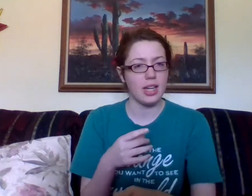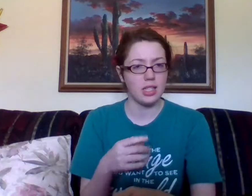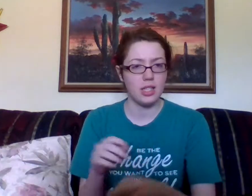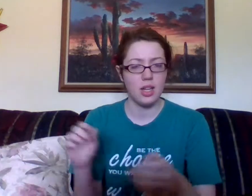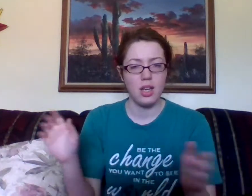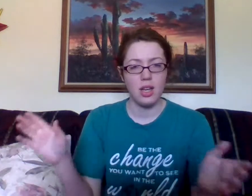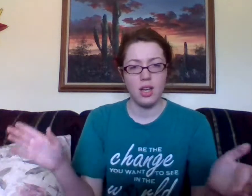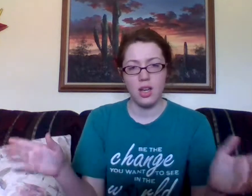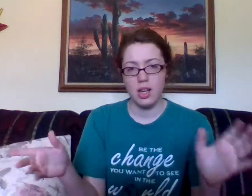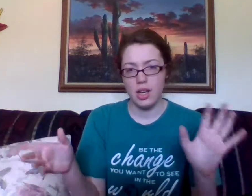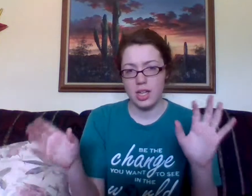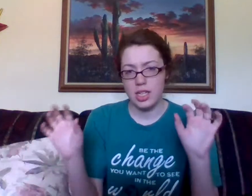liked